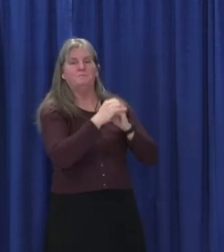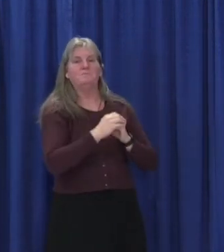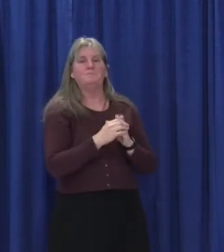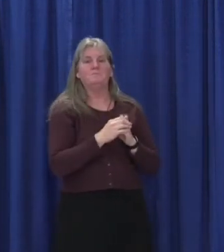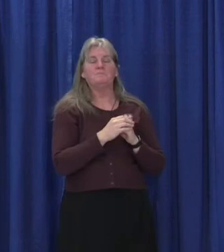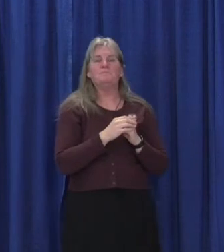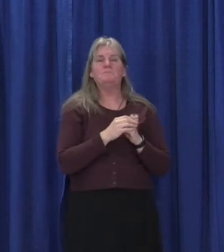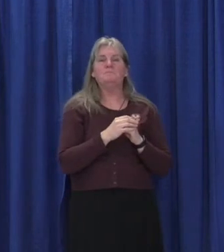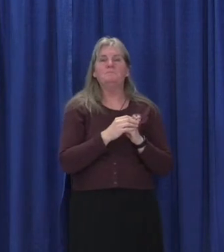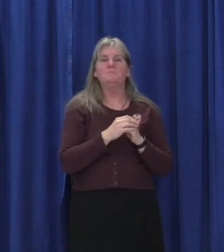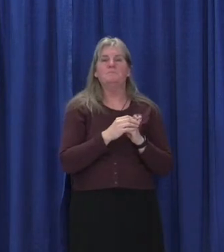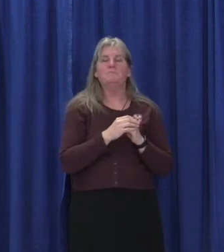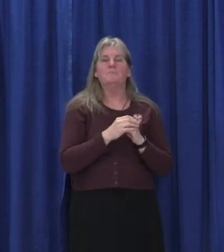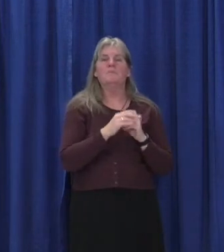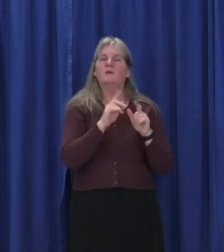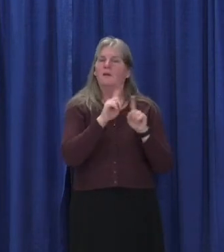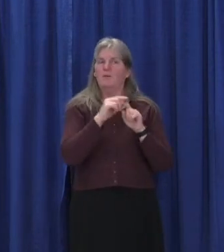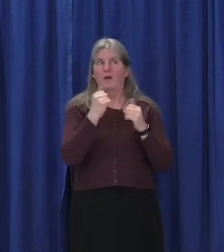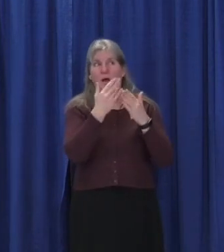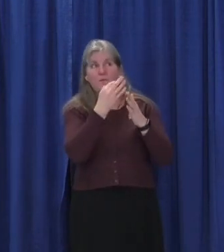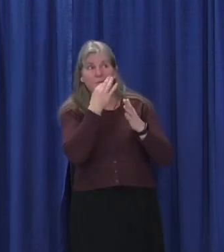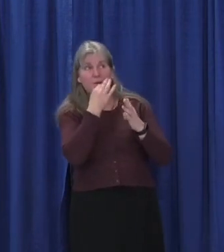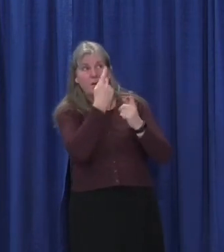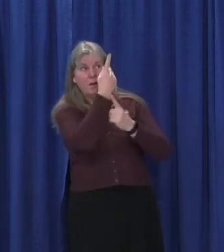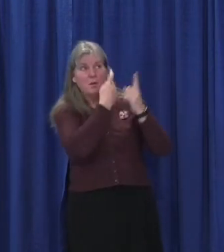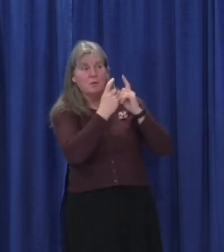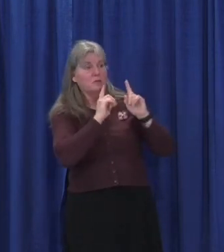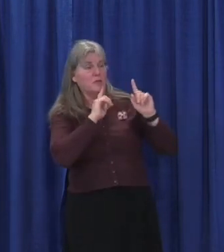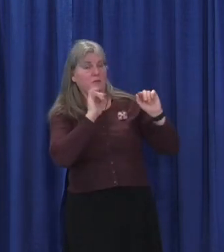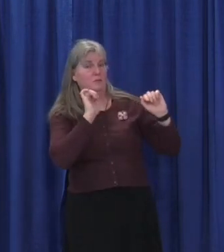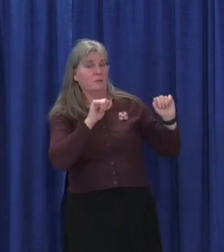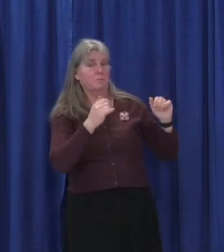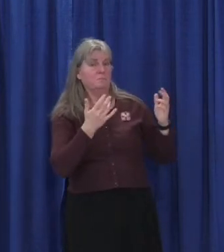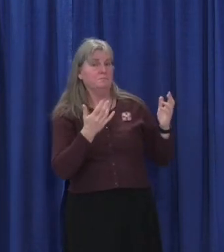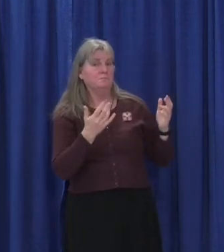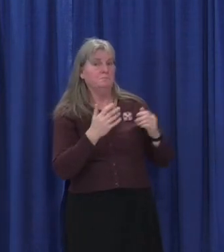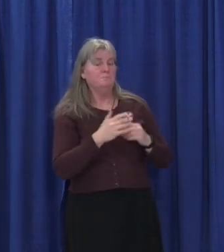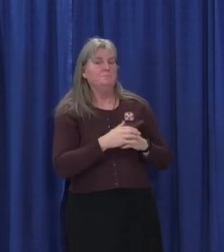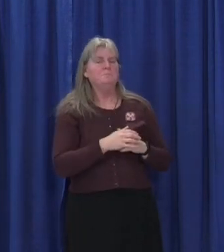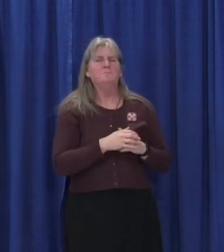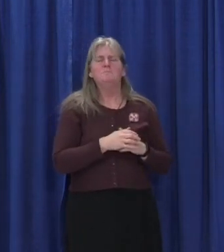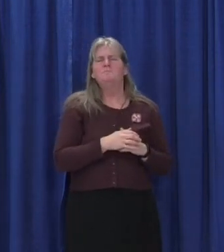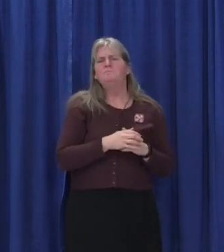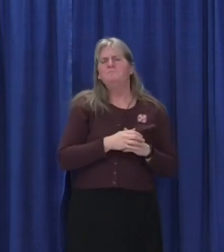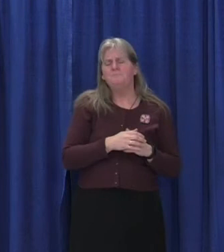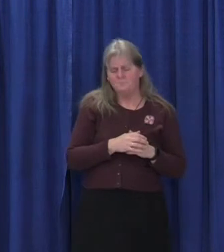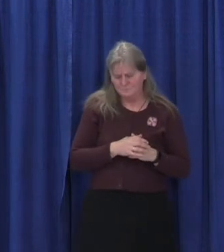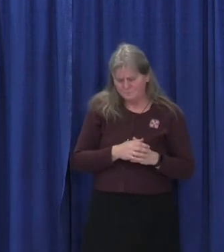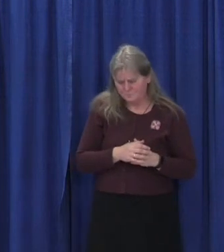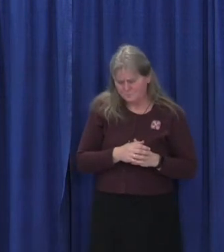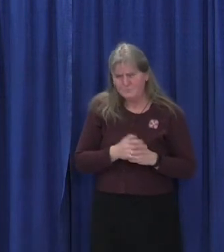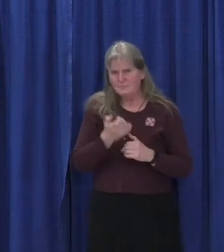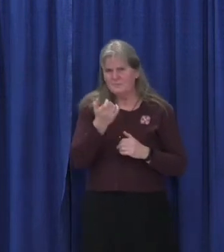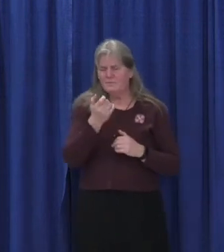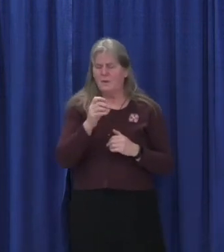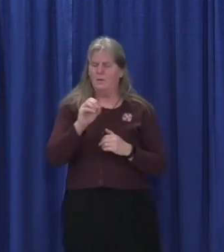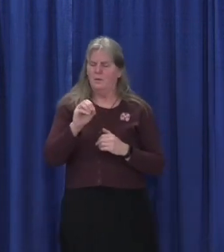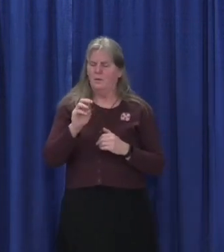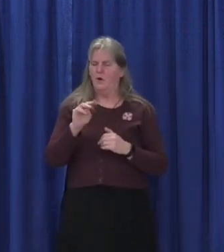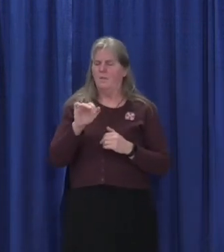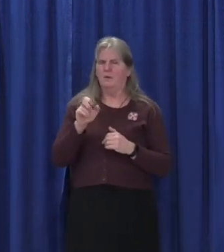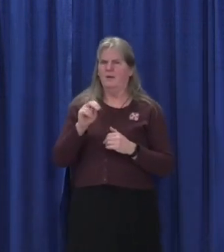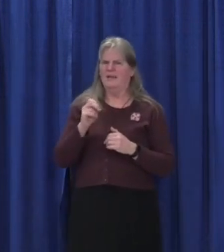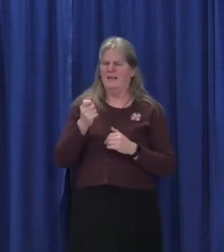offer our expertise in infectious disease. I think what's different about Omicron so far